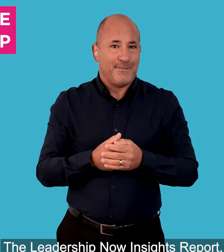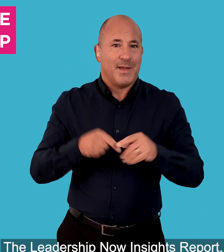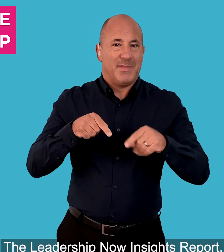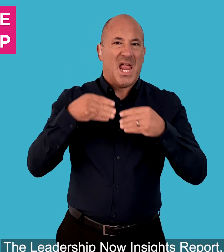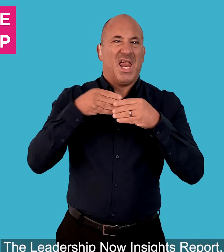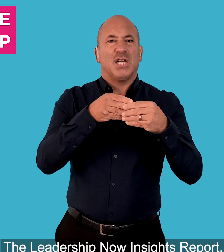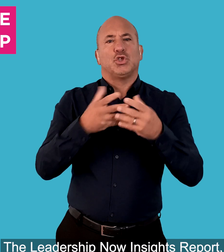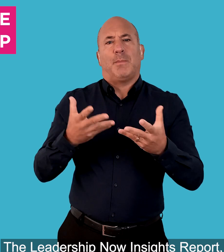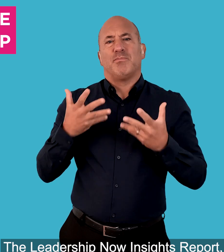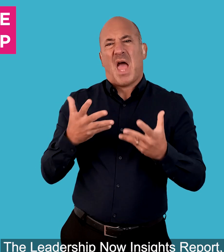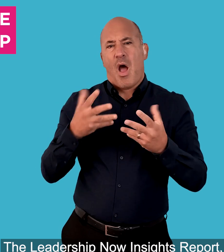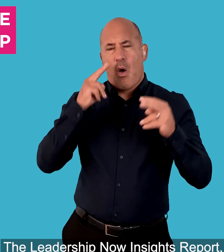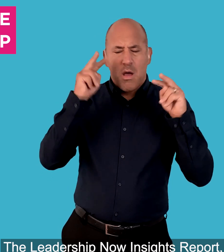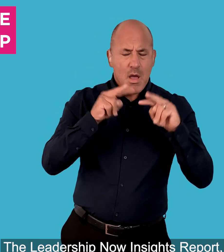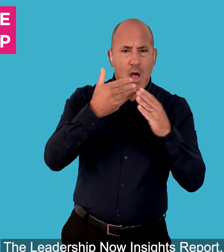The Leadership Now Insights report,